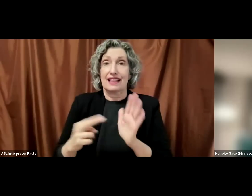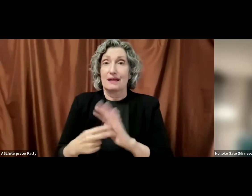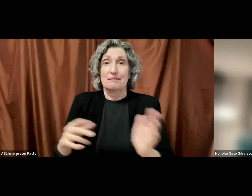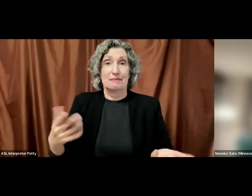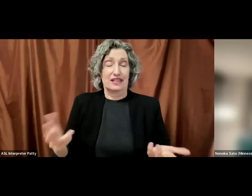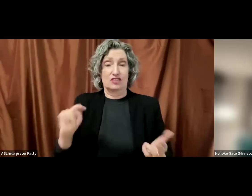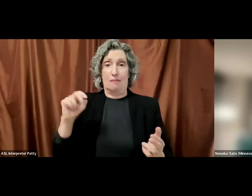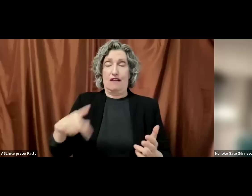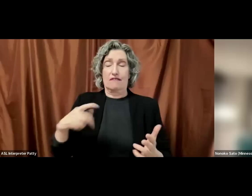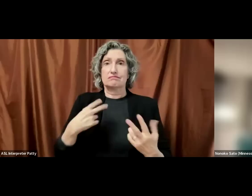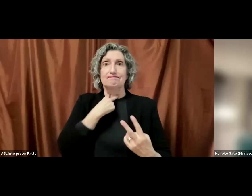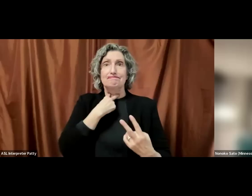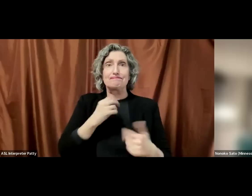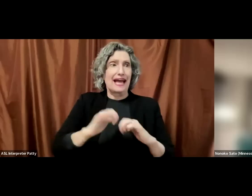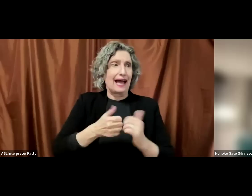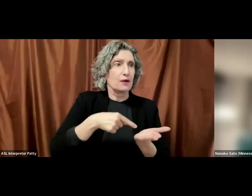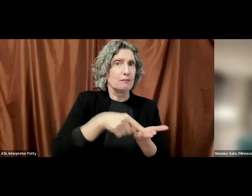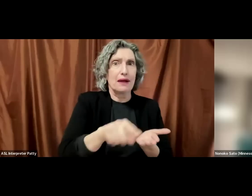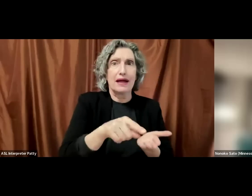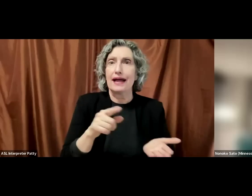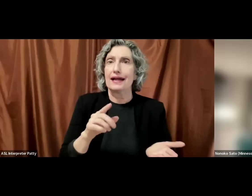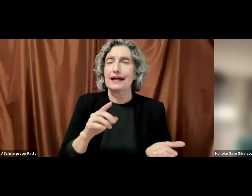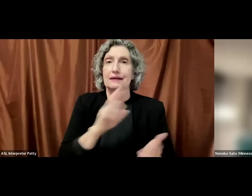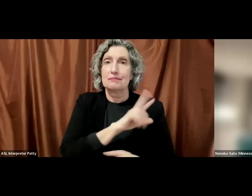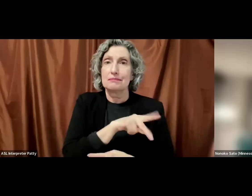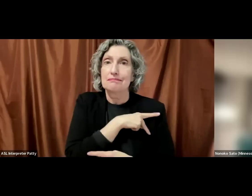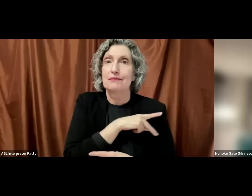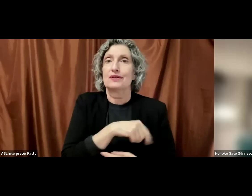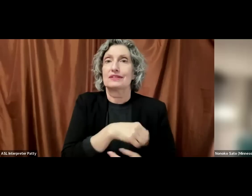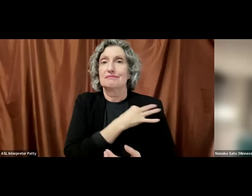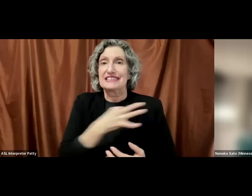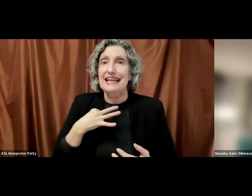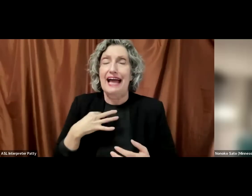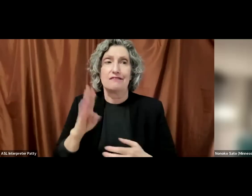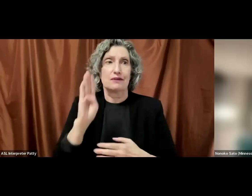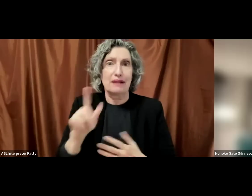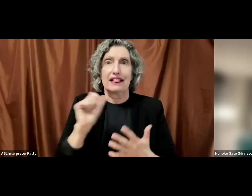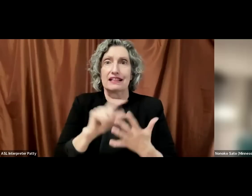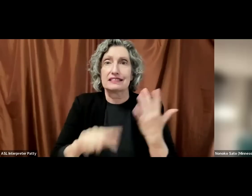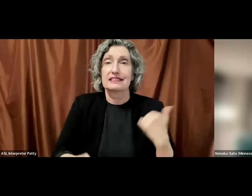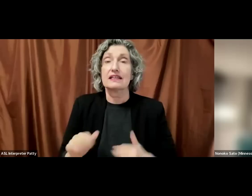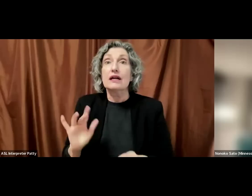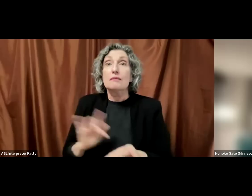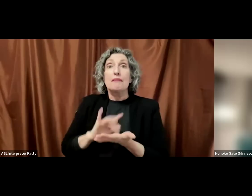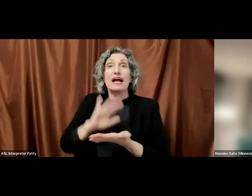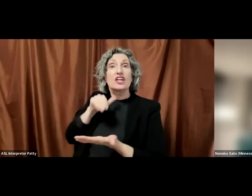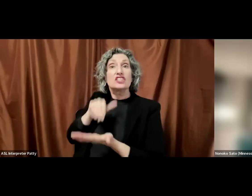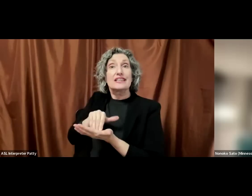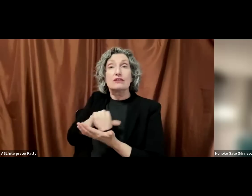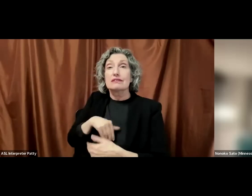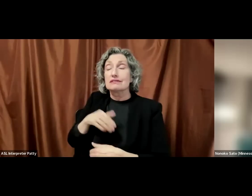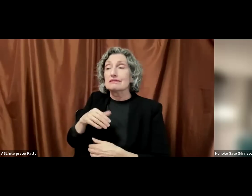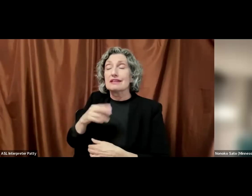grants, among other key expenses to operate critical programming. Medical centers and Head Start